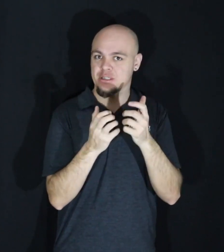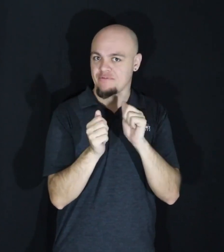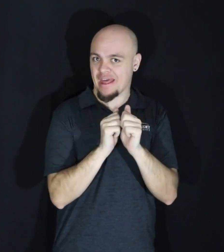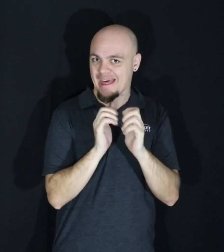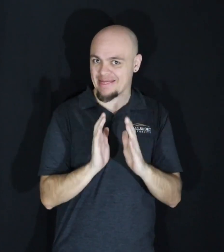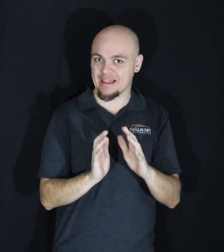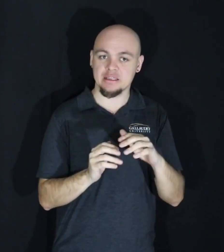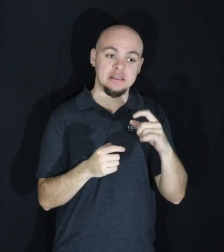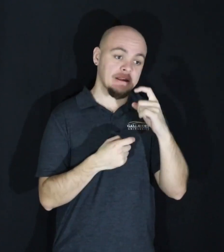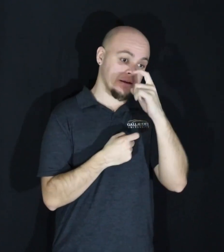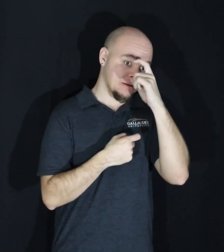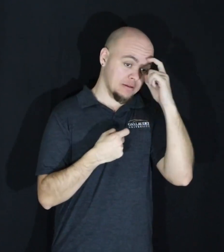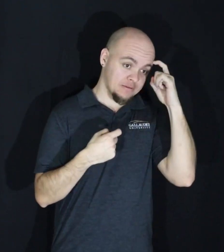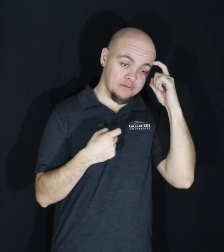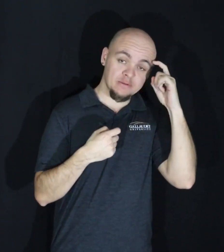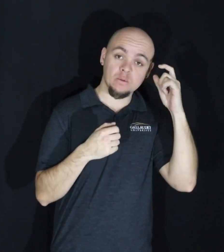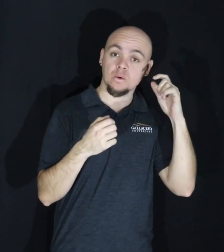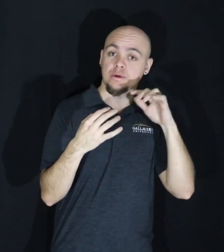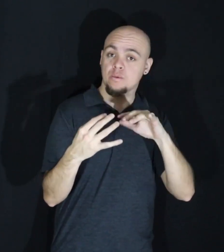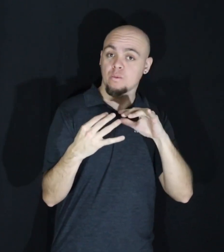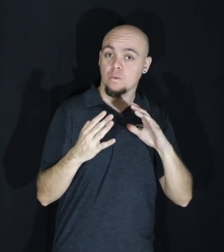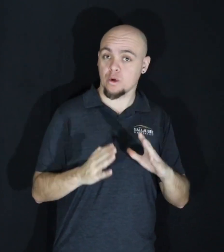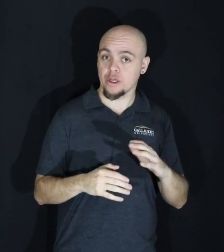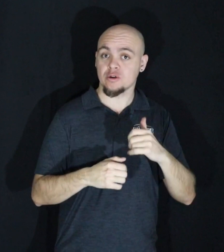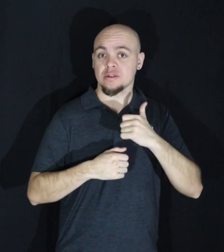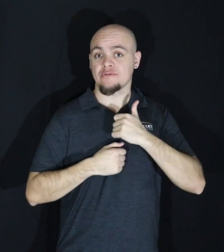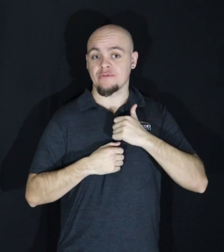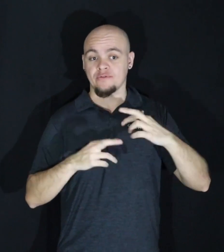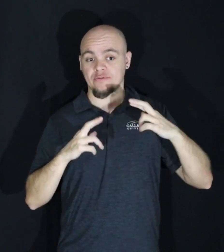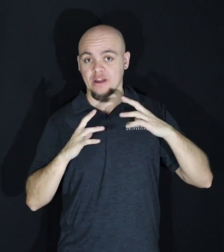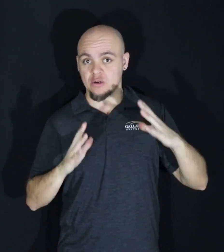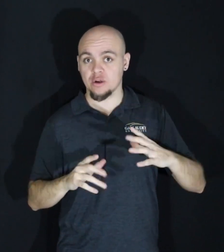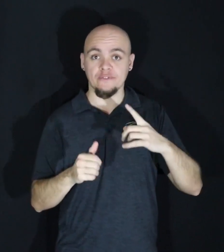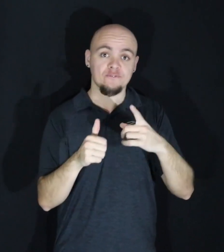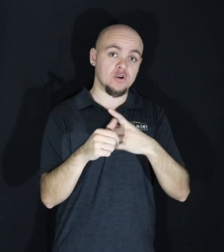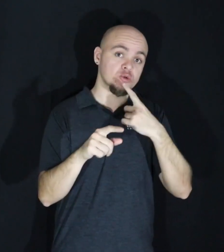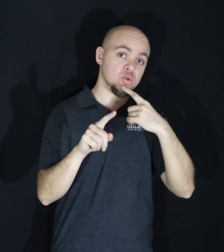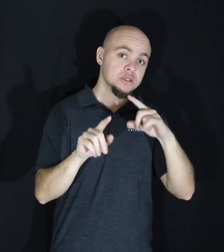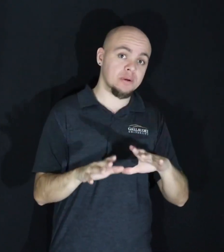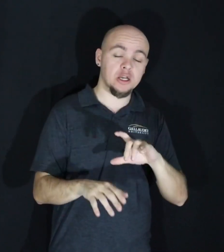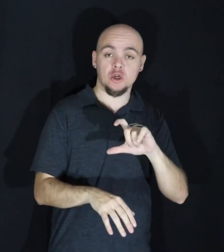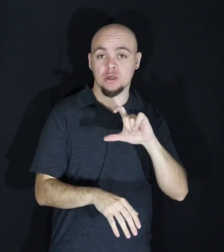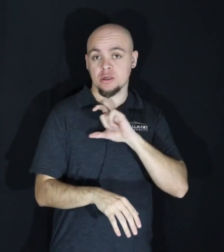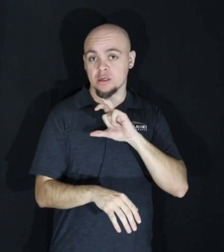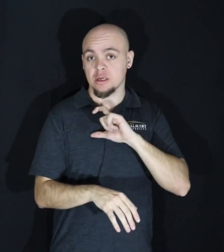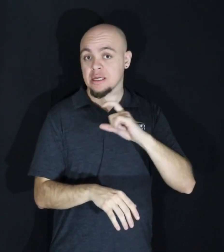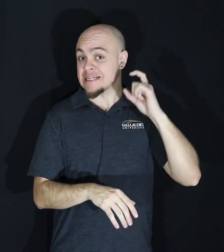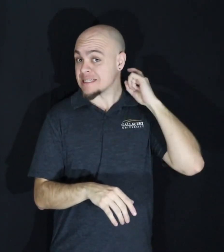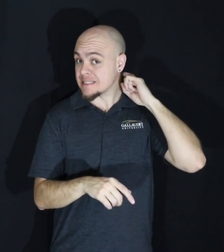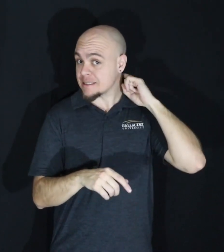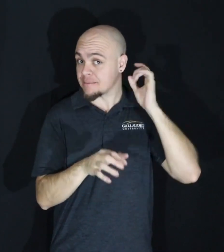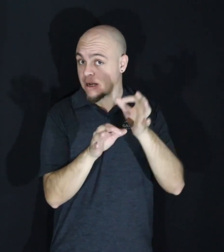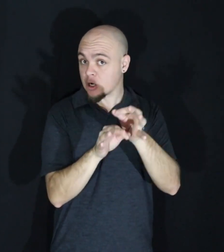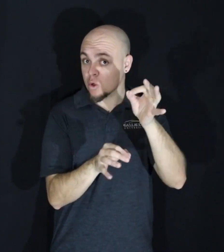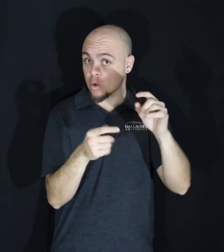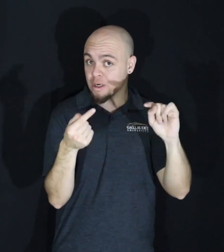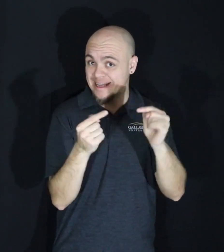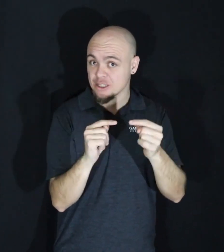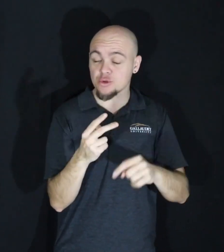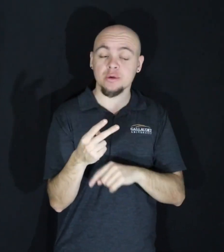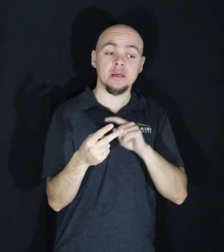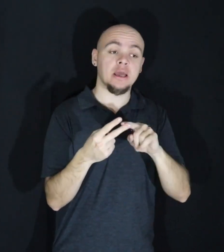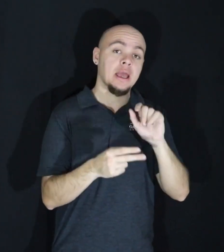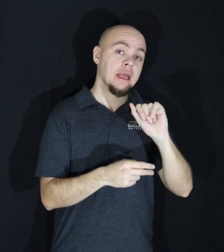veterans, wounded warriors, first responders, law enforcement officers, spinal cord injuries, amputees,